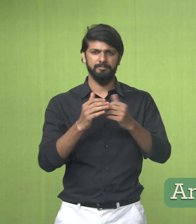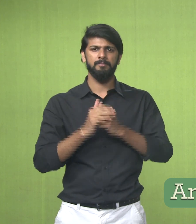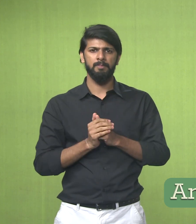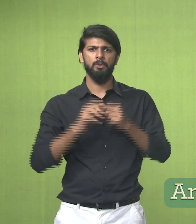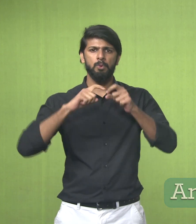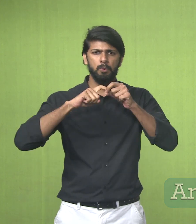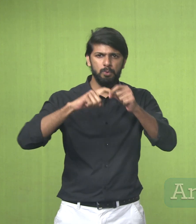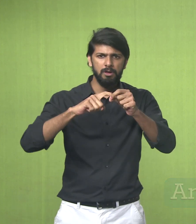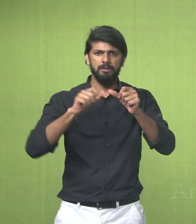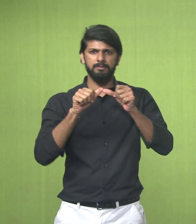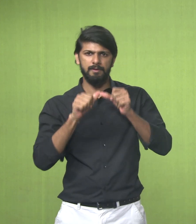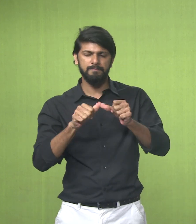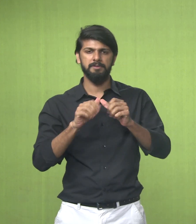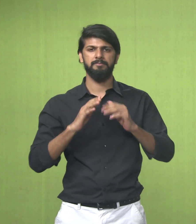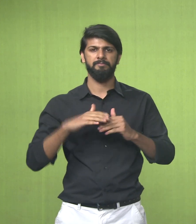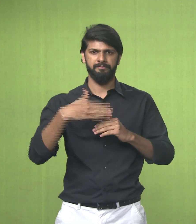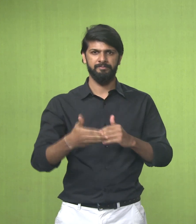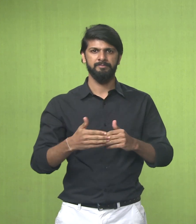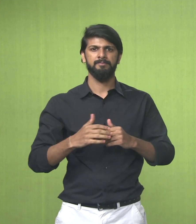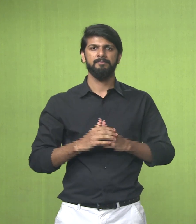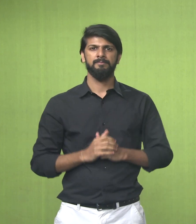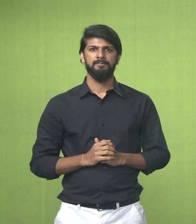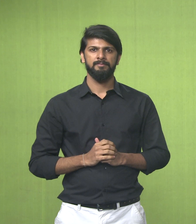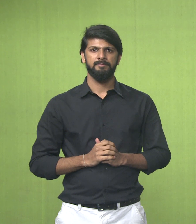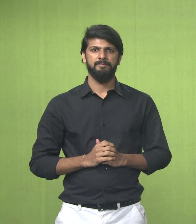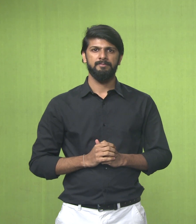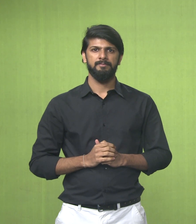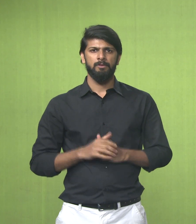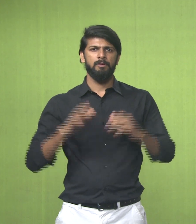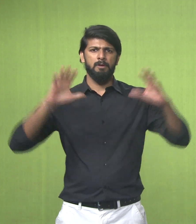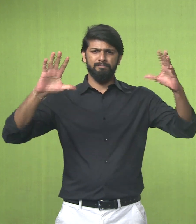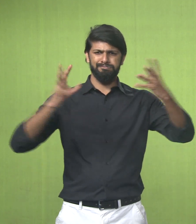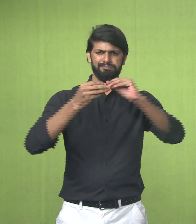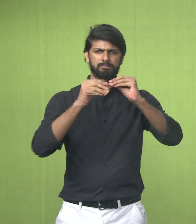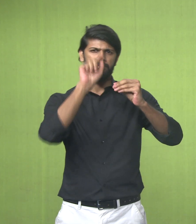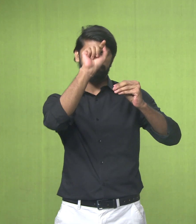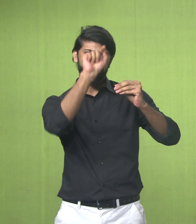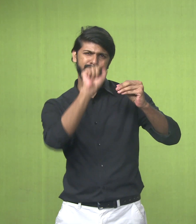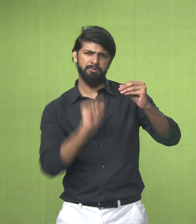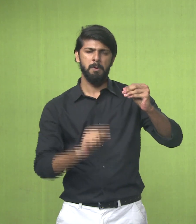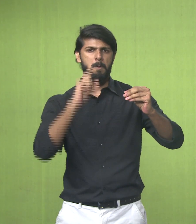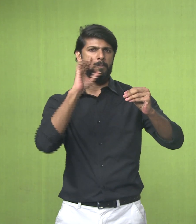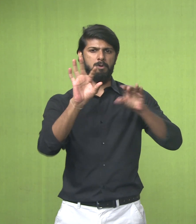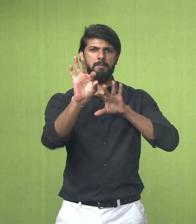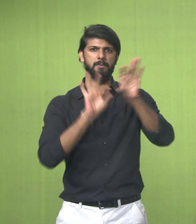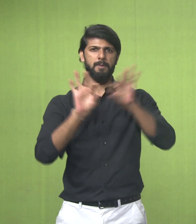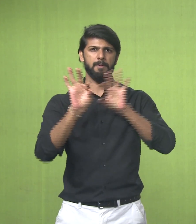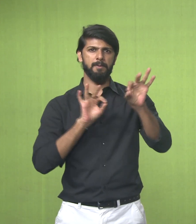summary and question answers of this lesson. What have we learned from this lesson? We will discuss